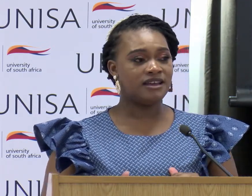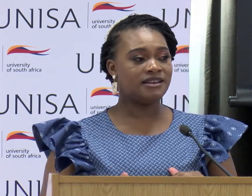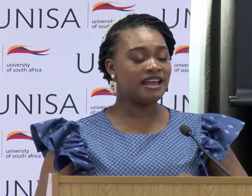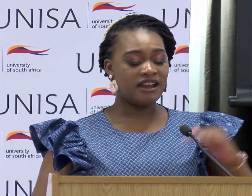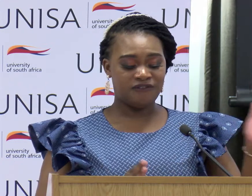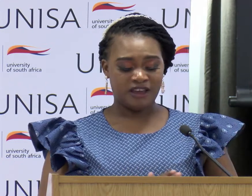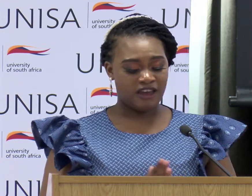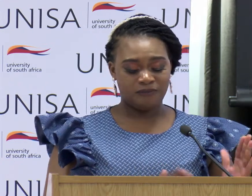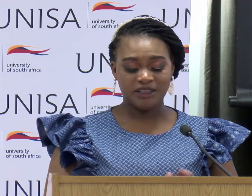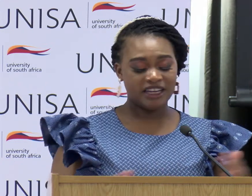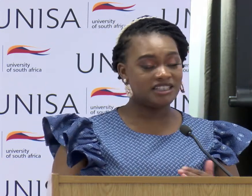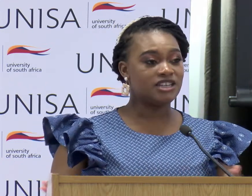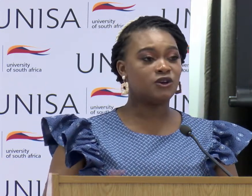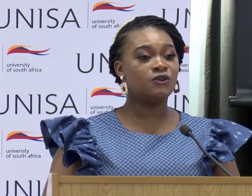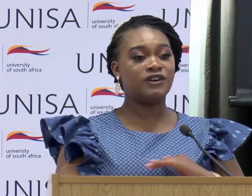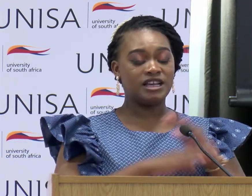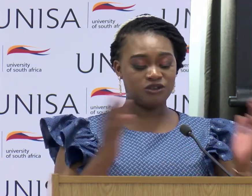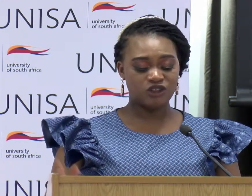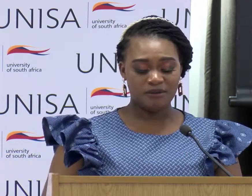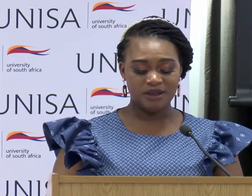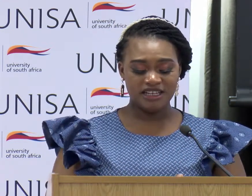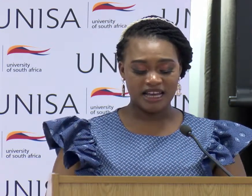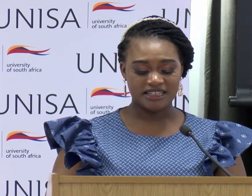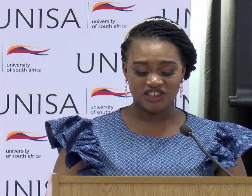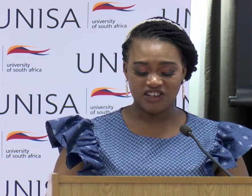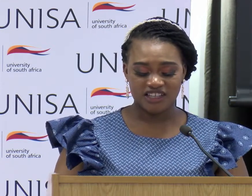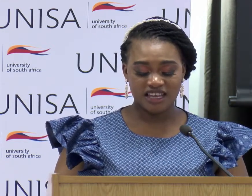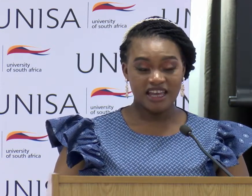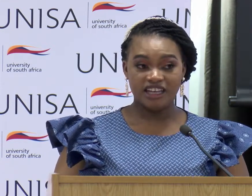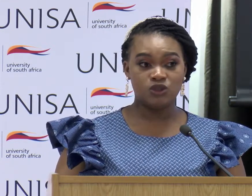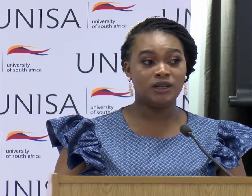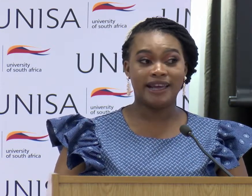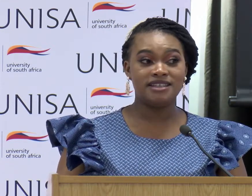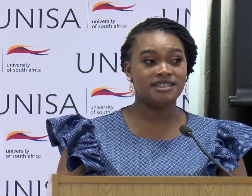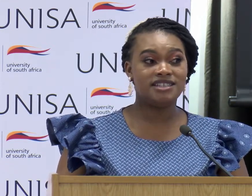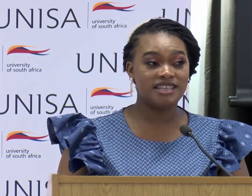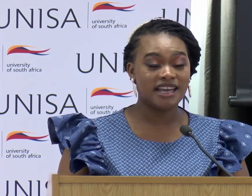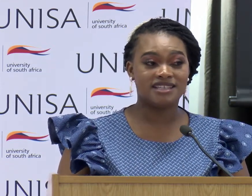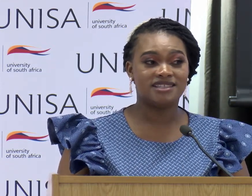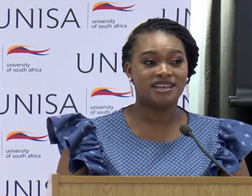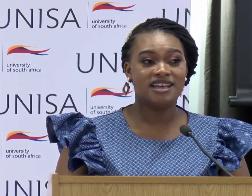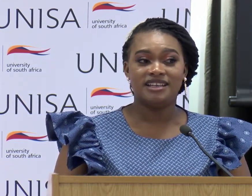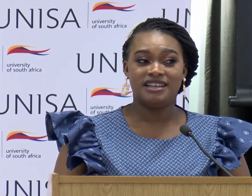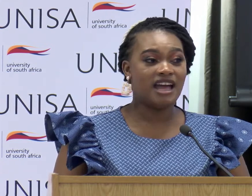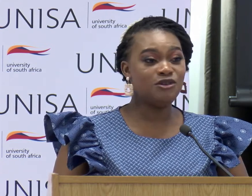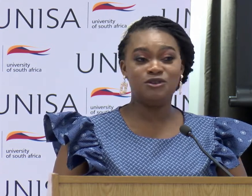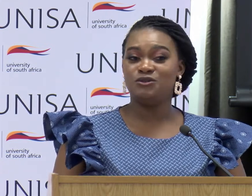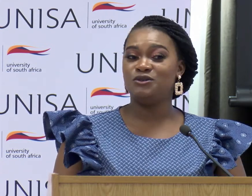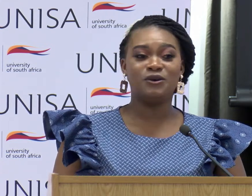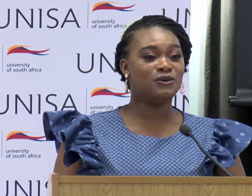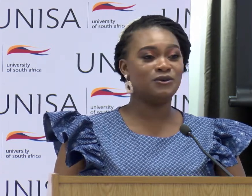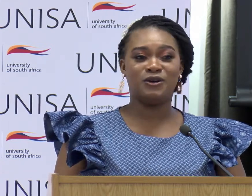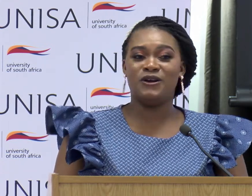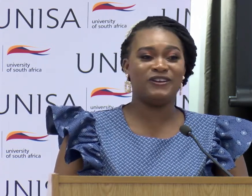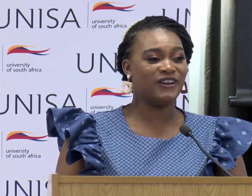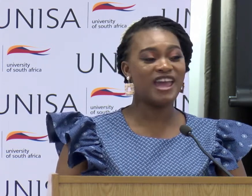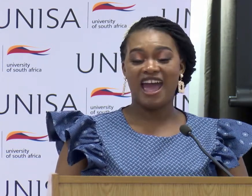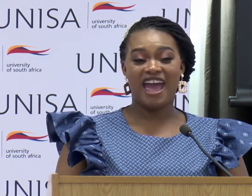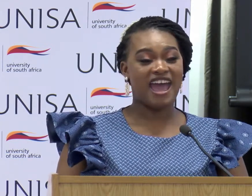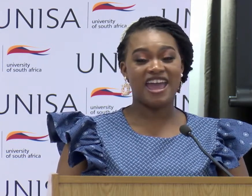proverbs that have been created over social media, such as "it will end in tears." Now you